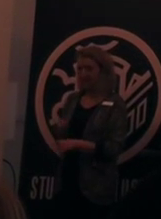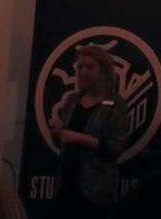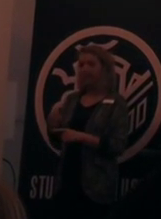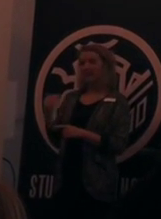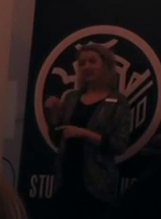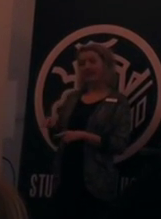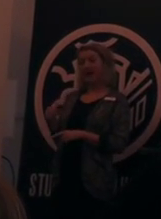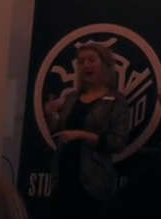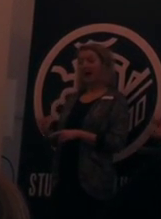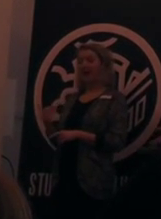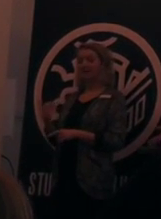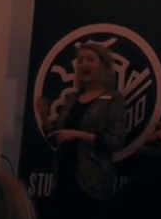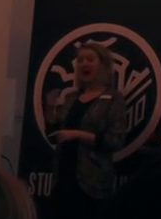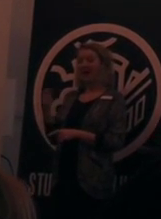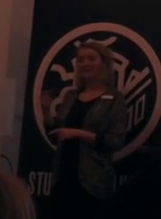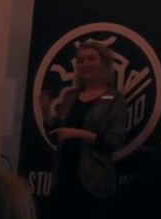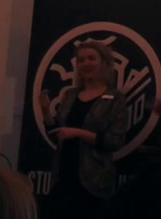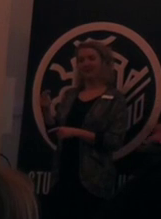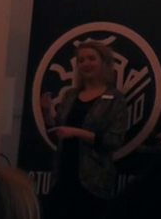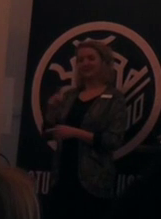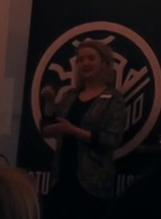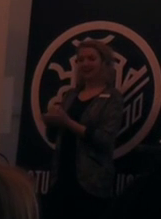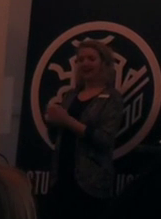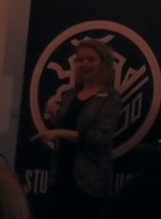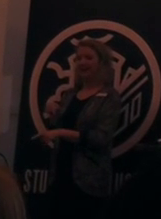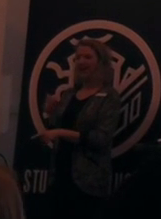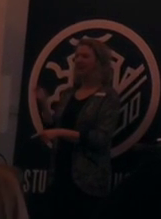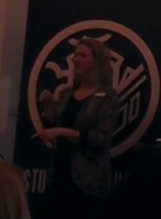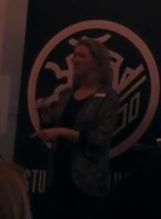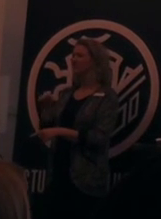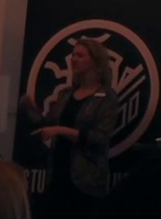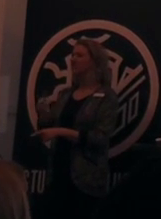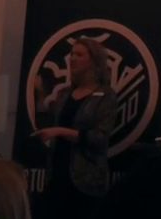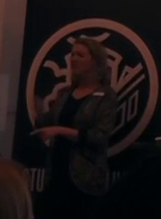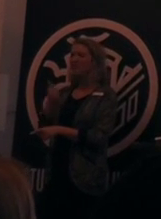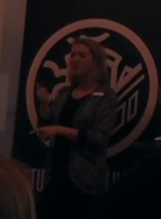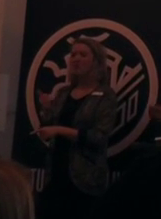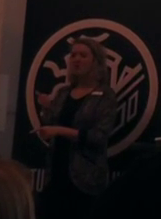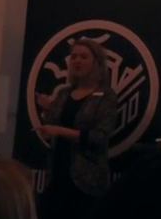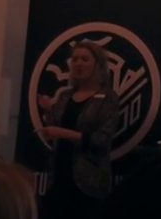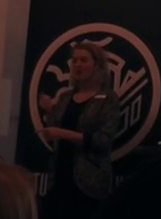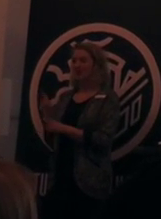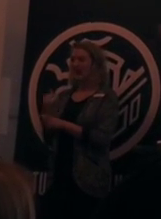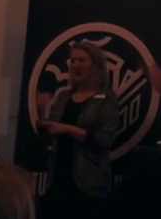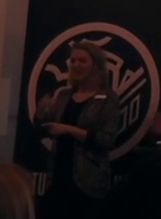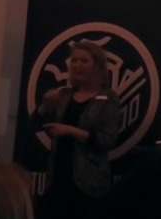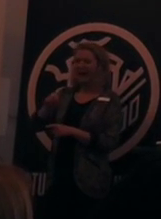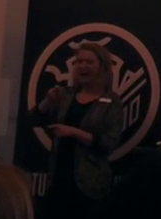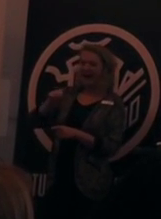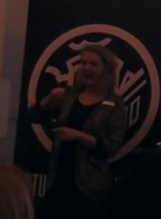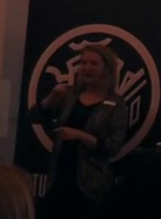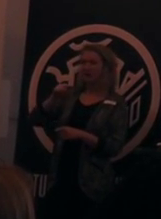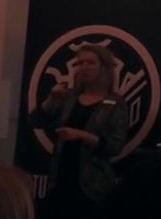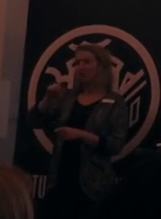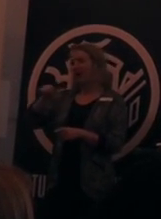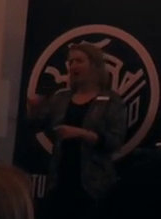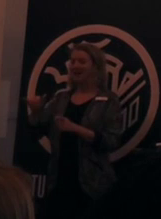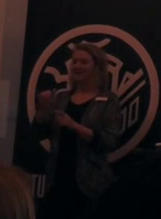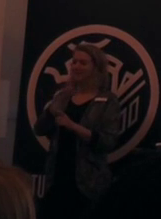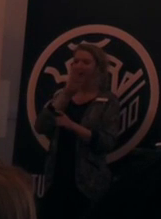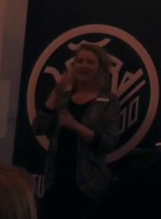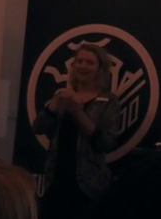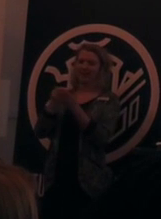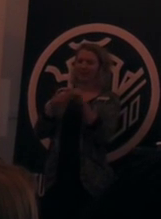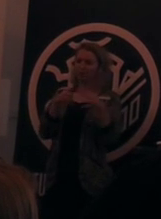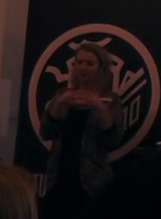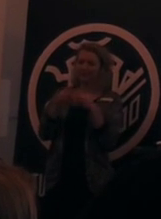Milk LGBT Center named after my uncle. It's been there for about 10 years. There's one in Asunción, Paraguay, and of course lots of things named after my uncle in the